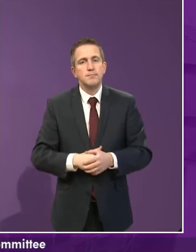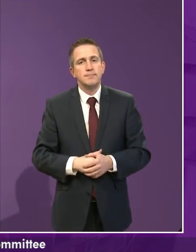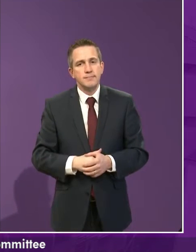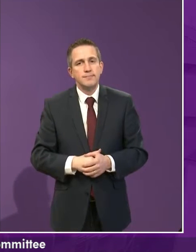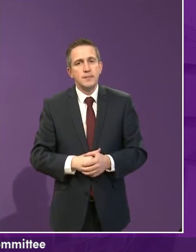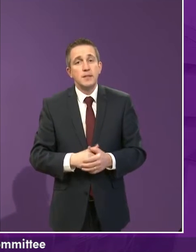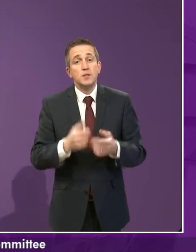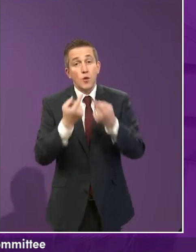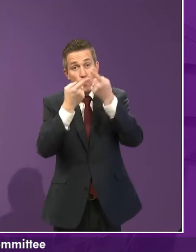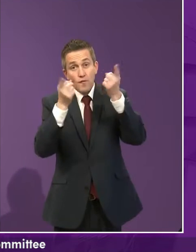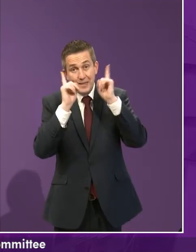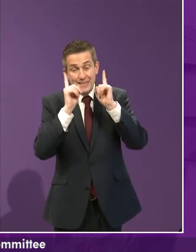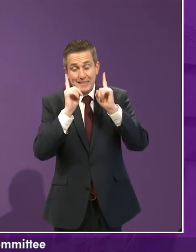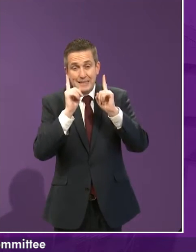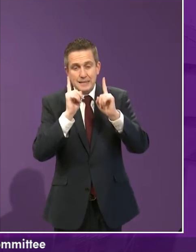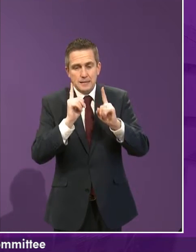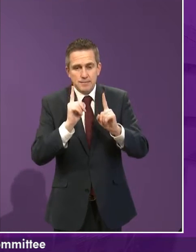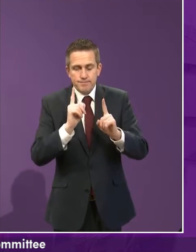giving multiple